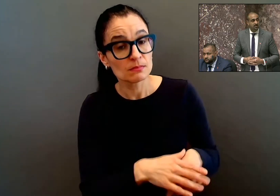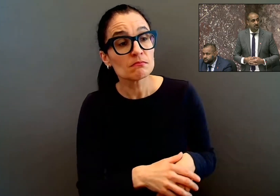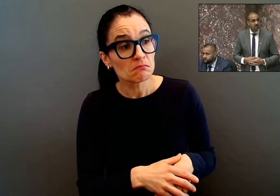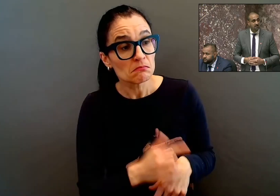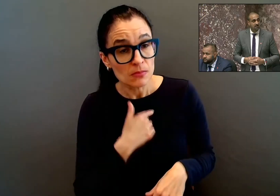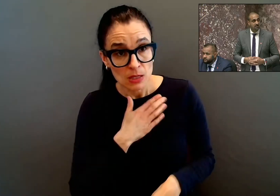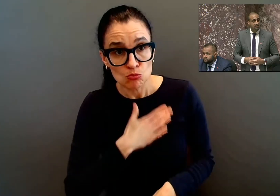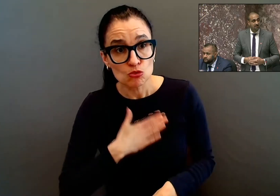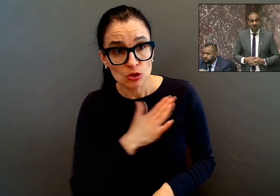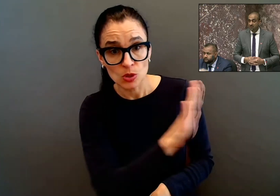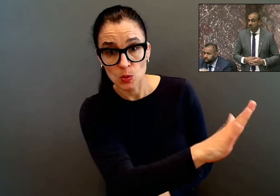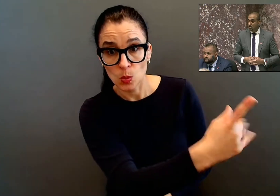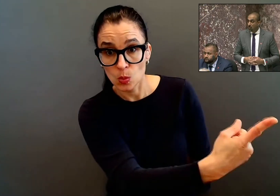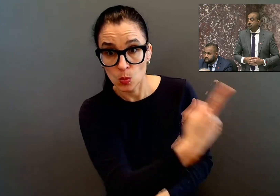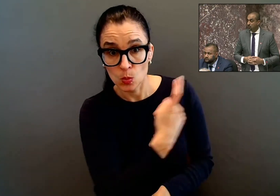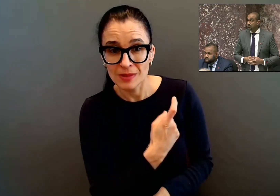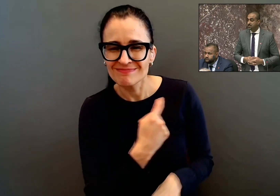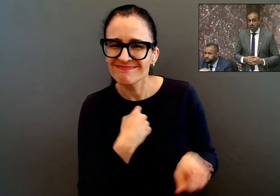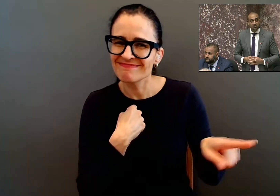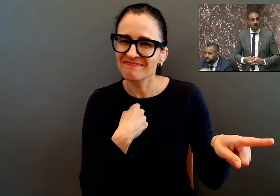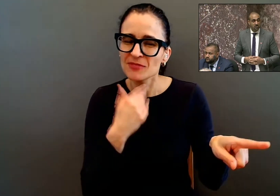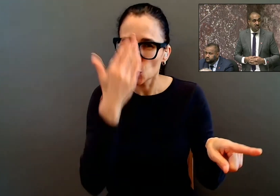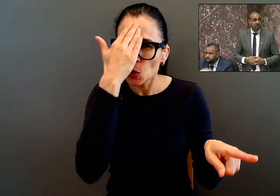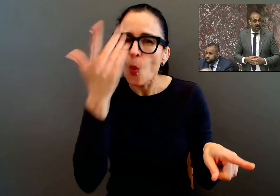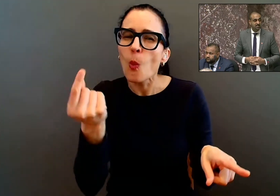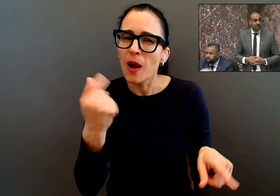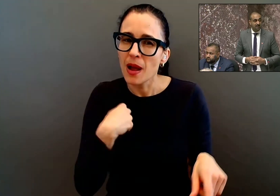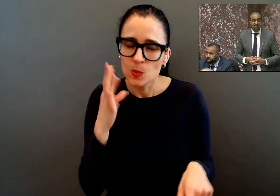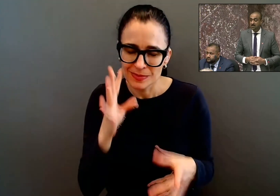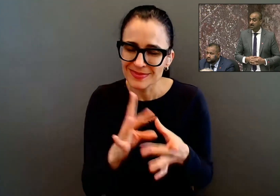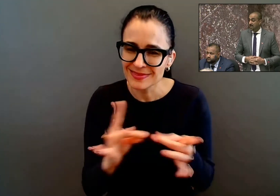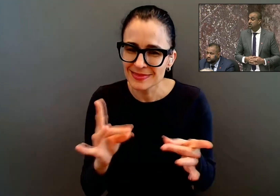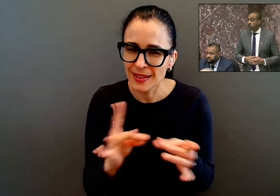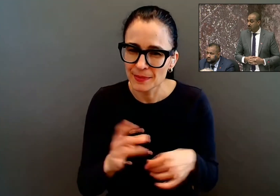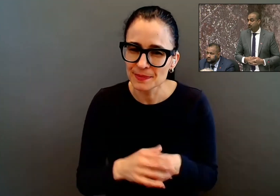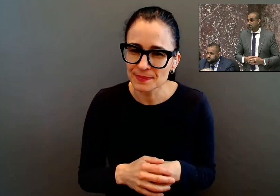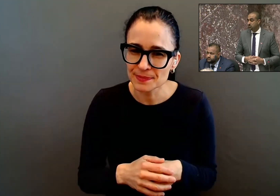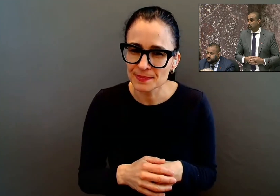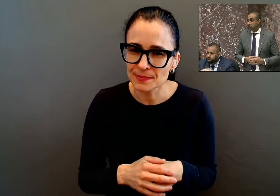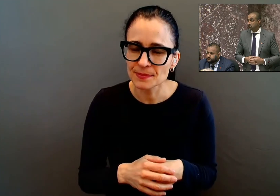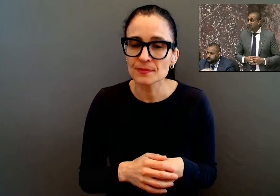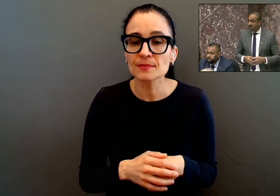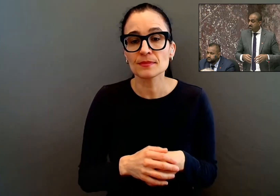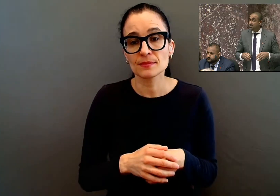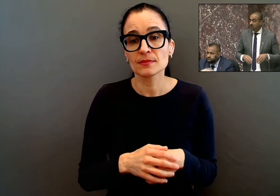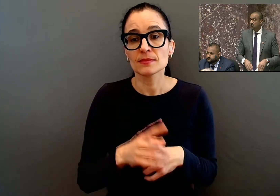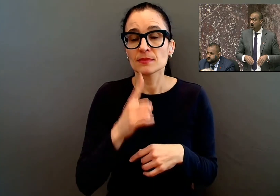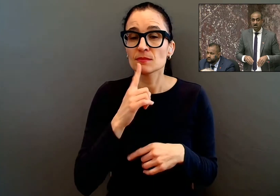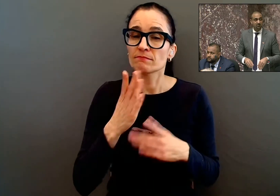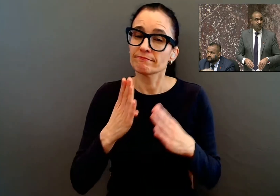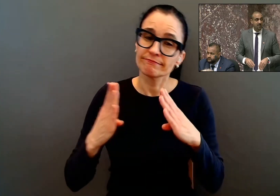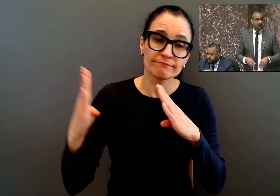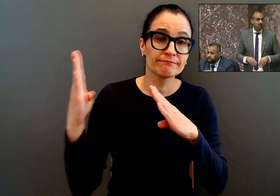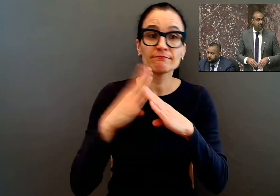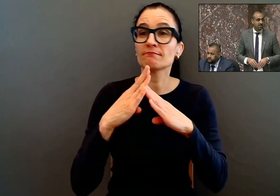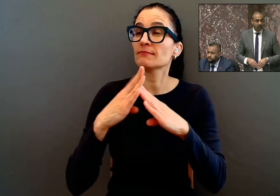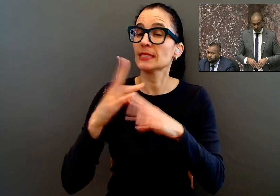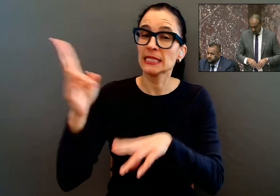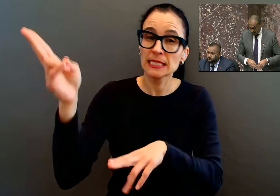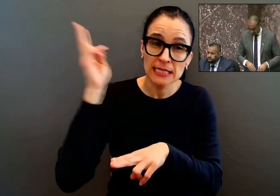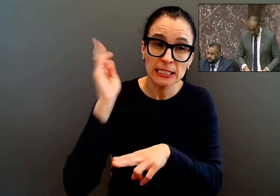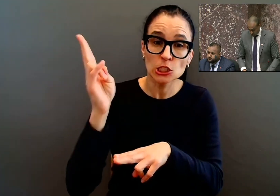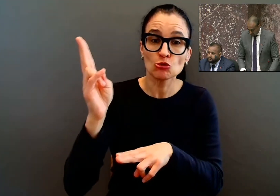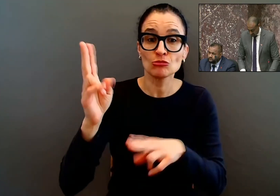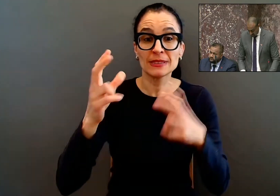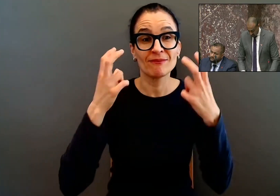is going to be. Also, the largest investment in the history of Prince George has come under our government investing in